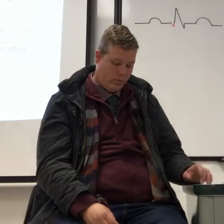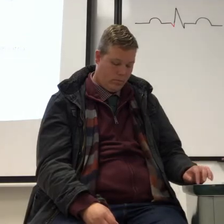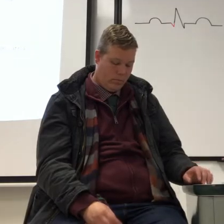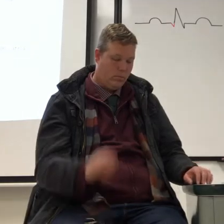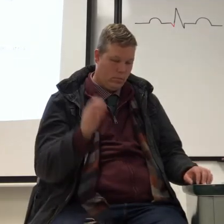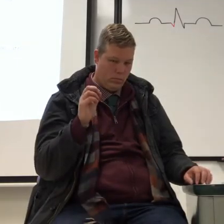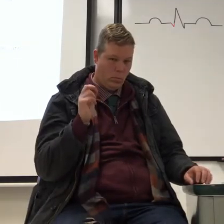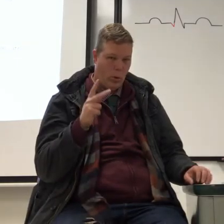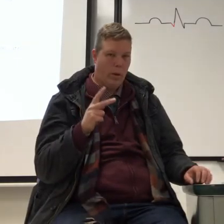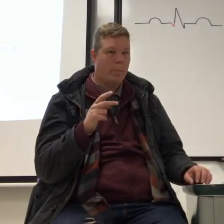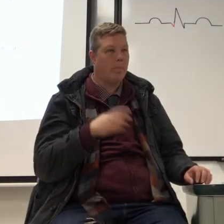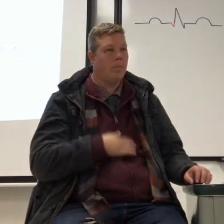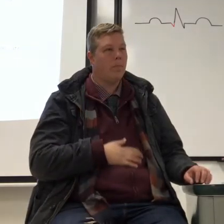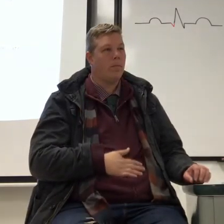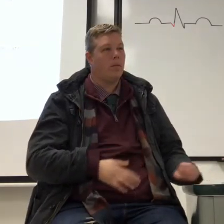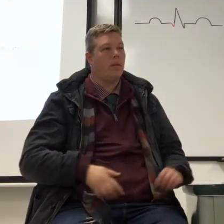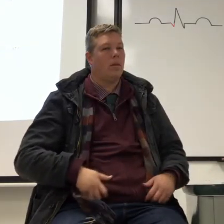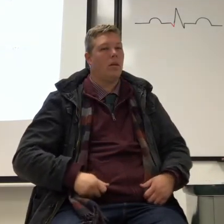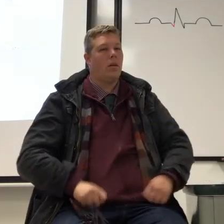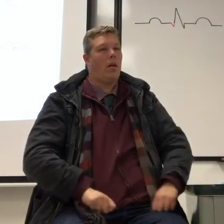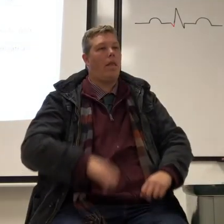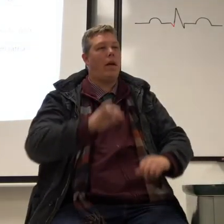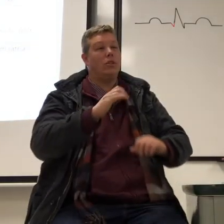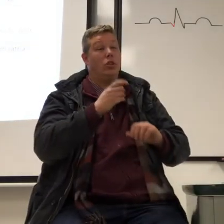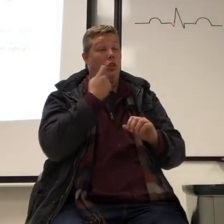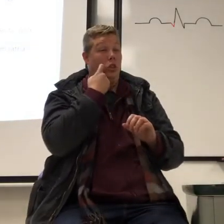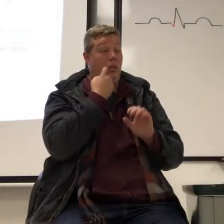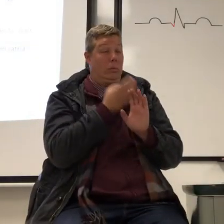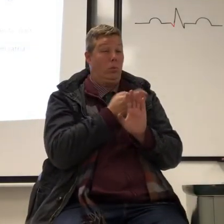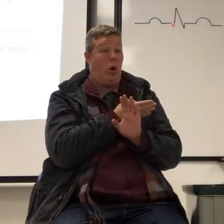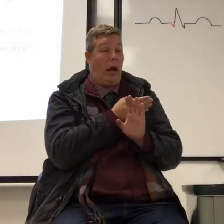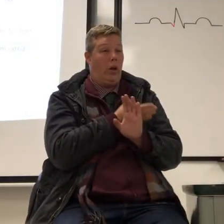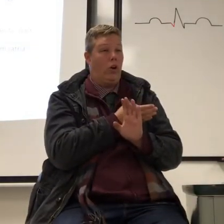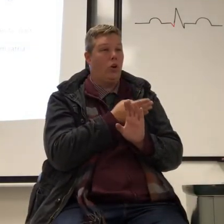Okay, this is just prior to systole.